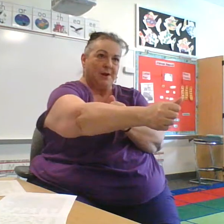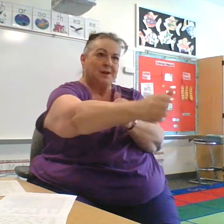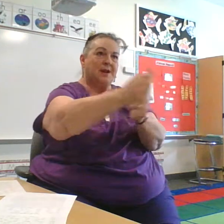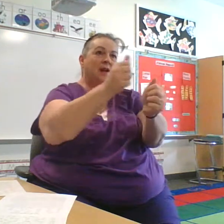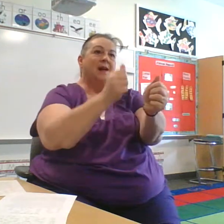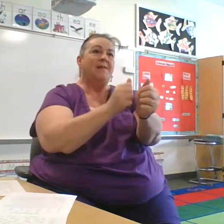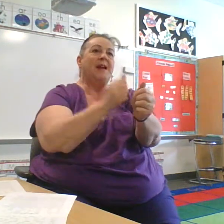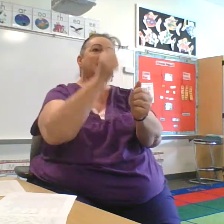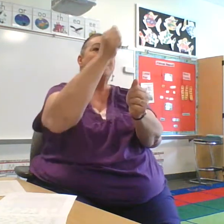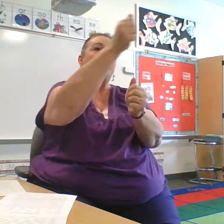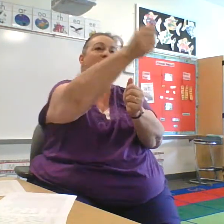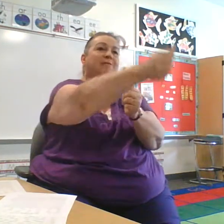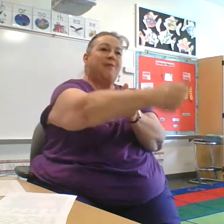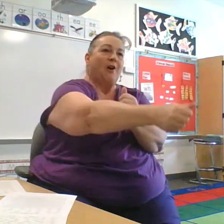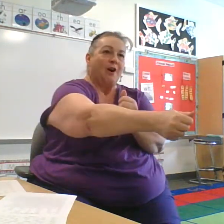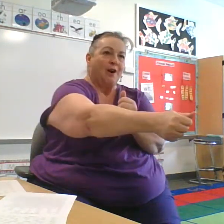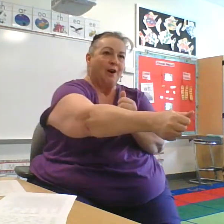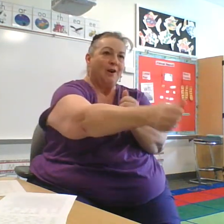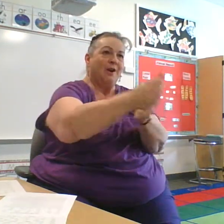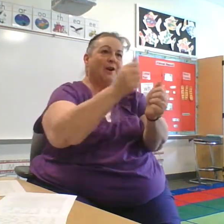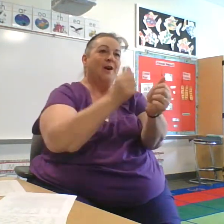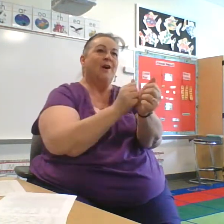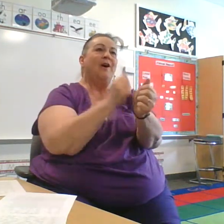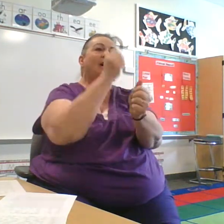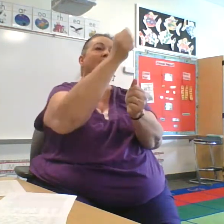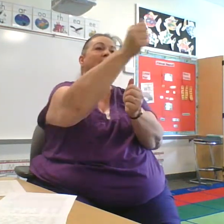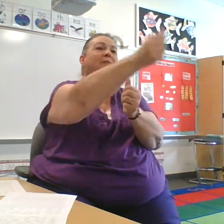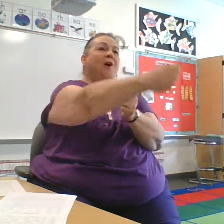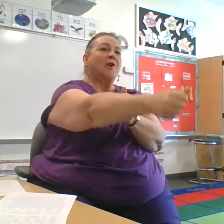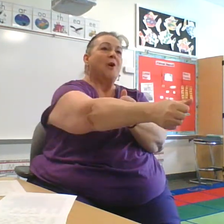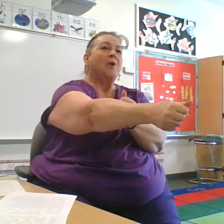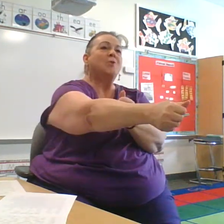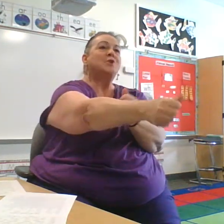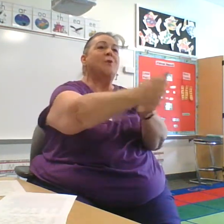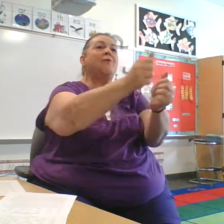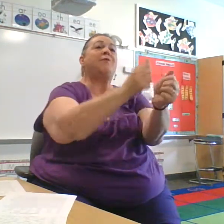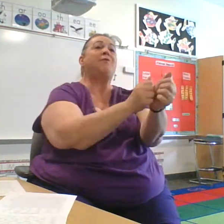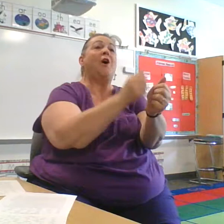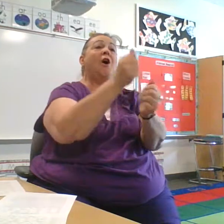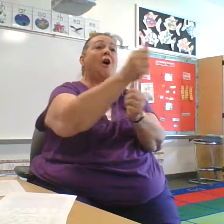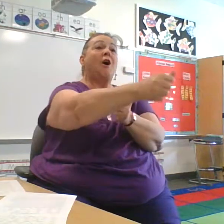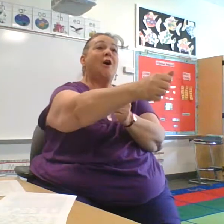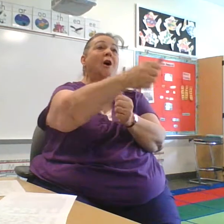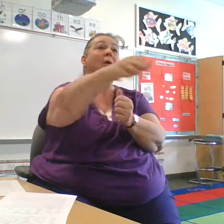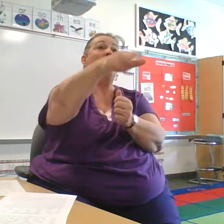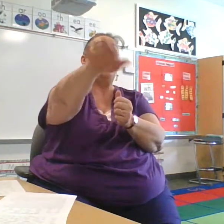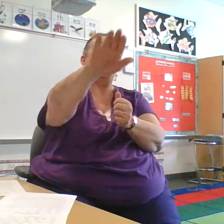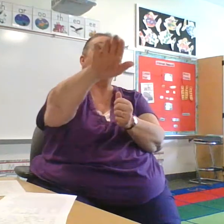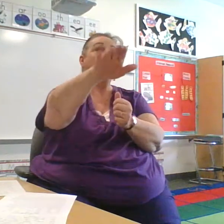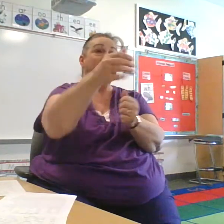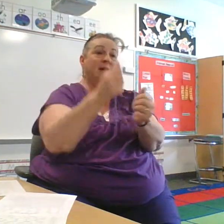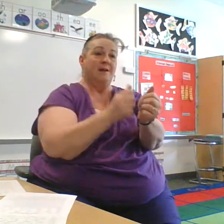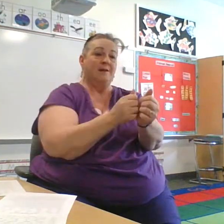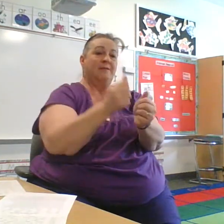it. And that is far. Far. Don't go so far away. Okay.